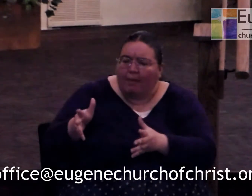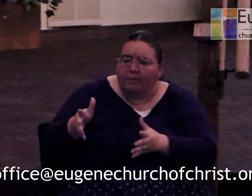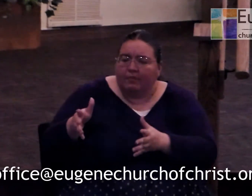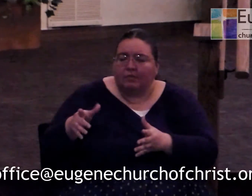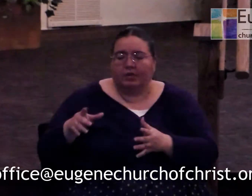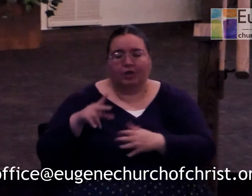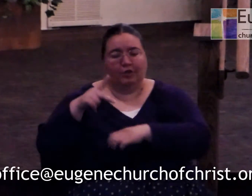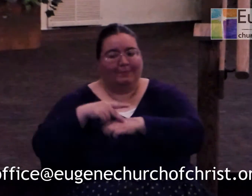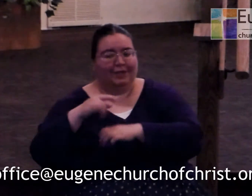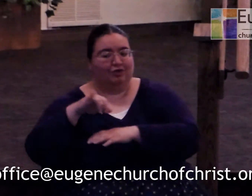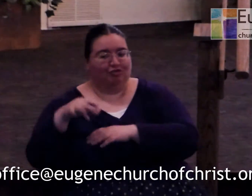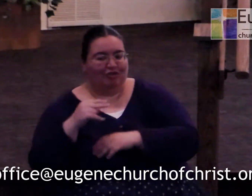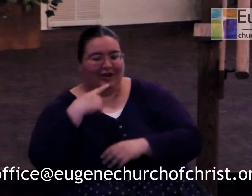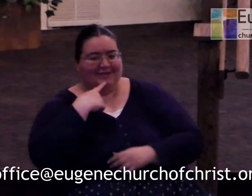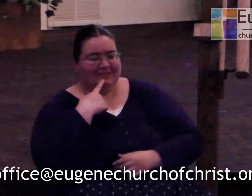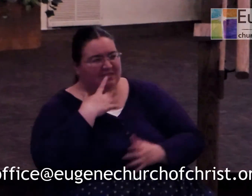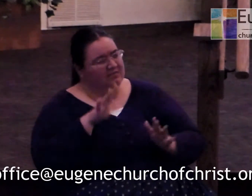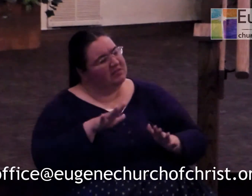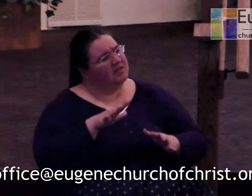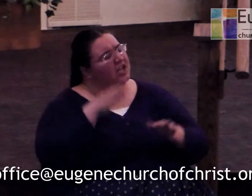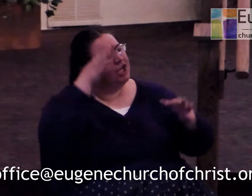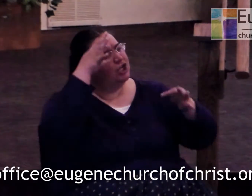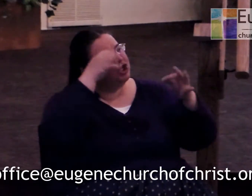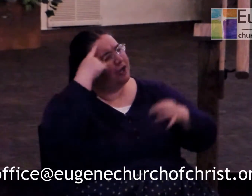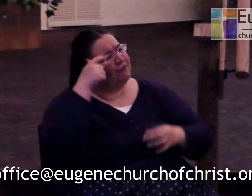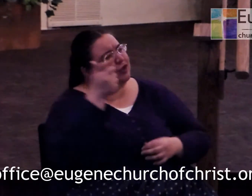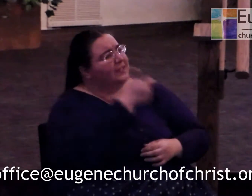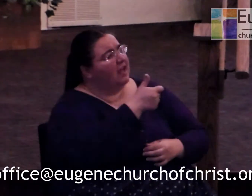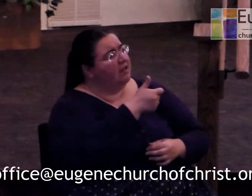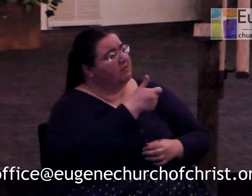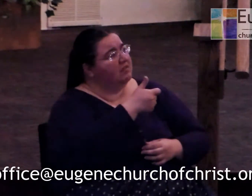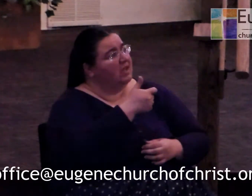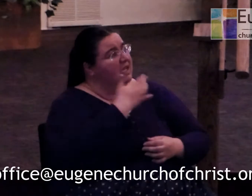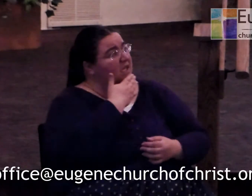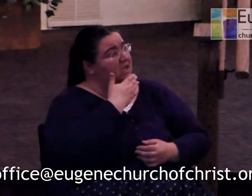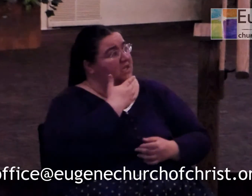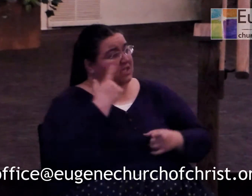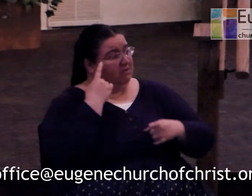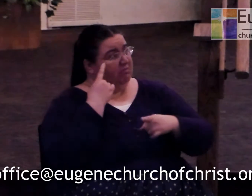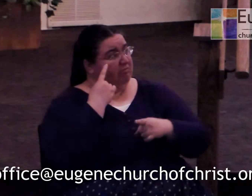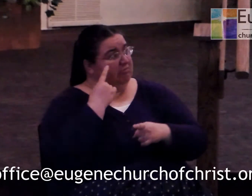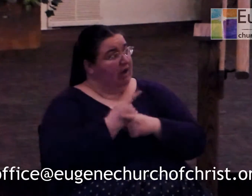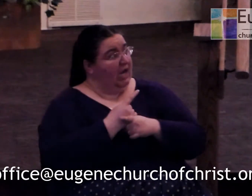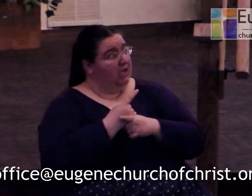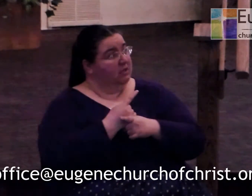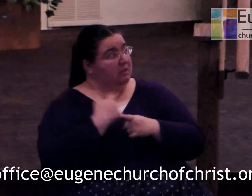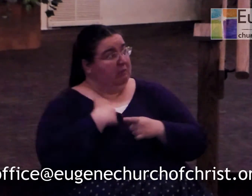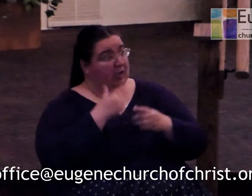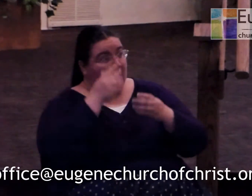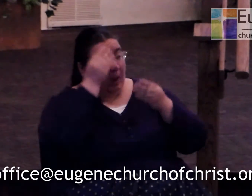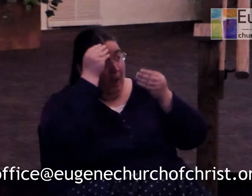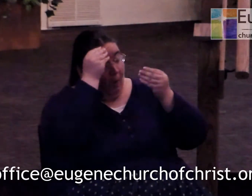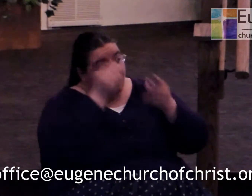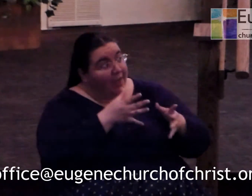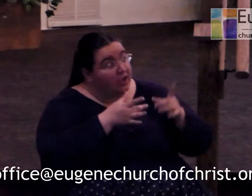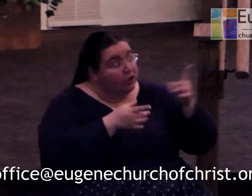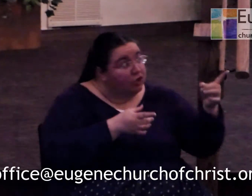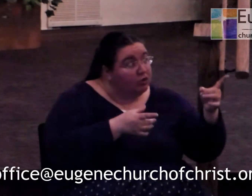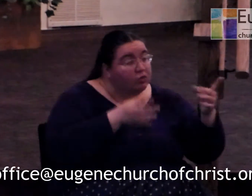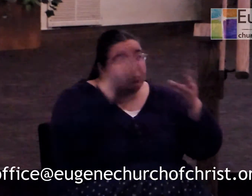sight to obey you rather than God. They look at this not as, are we going to talk about it or not talk about it? They look at it as, if we talk about it, we're obeying